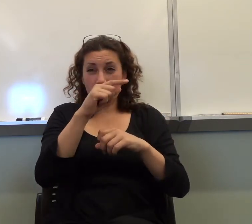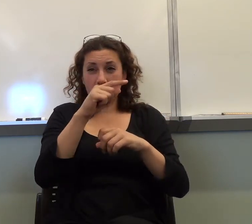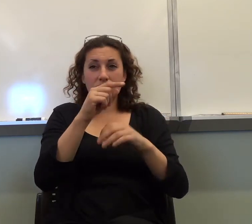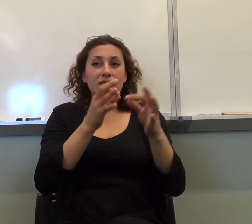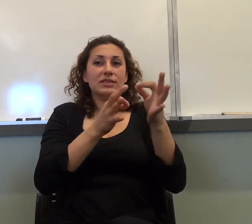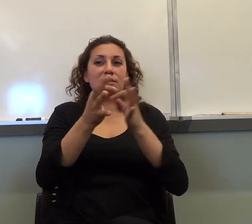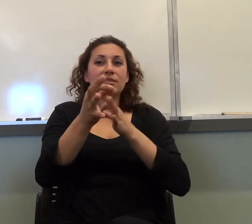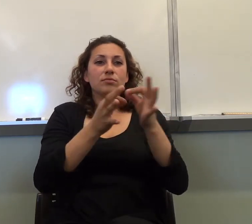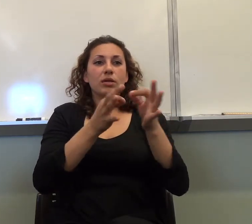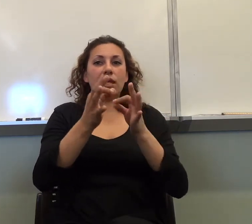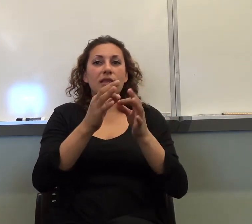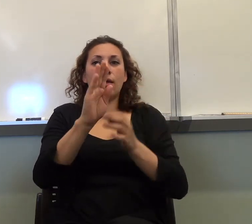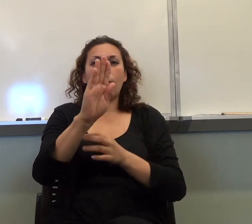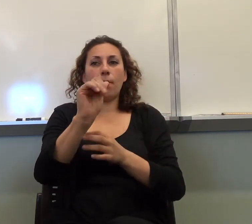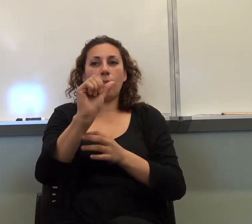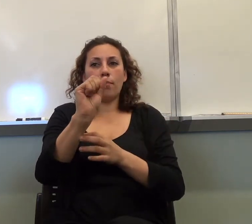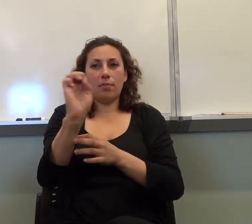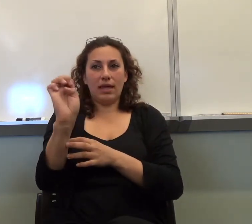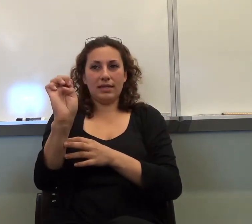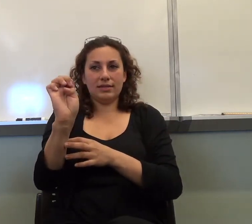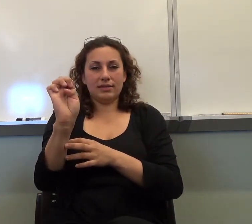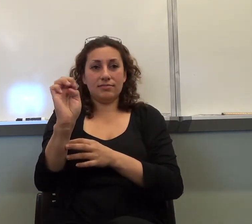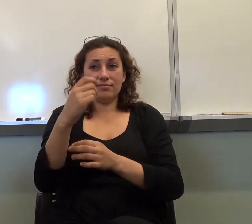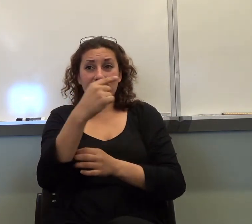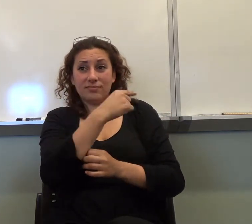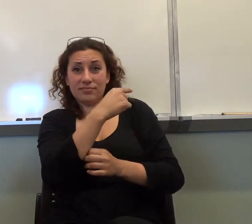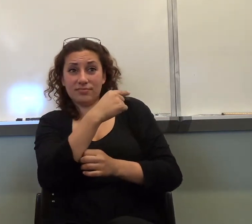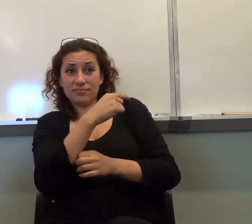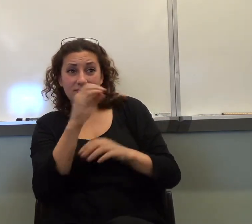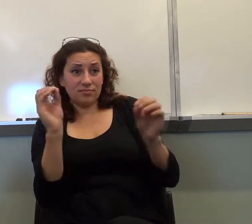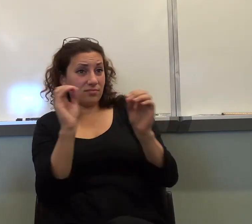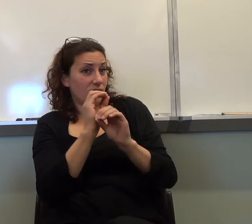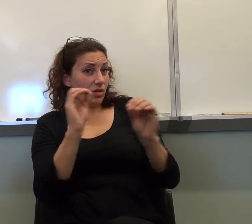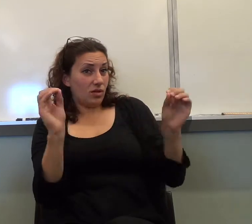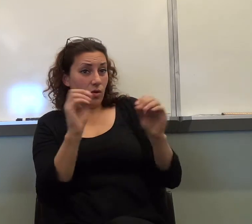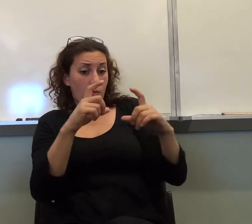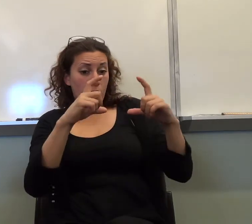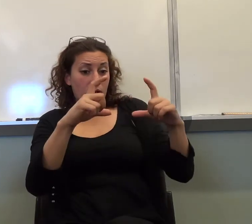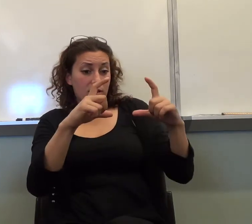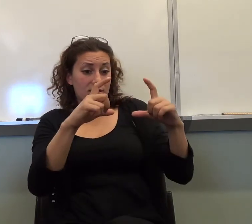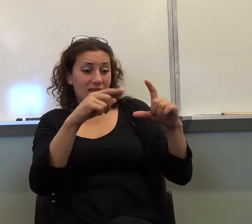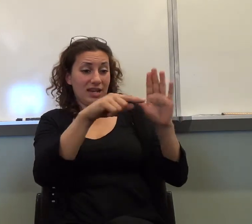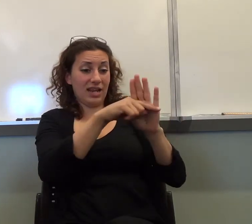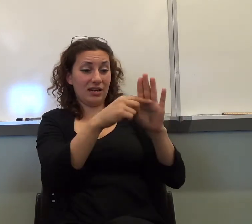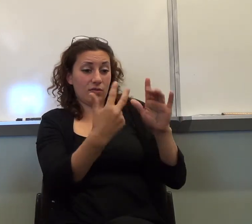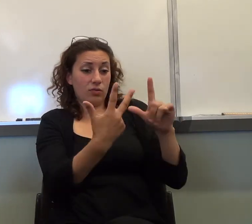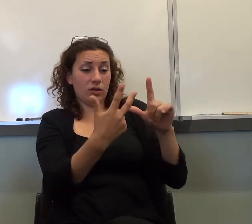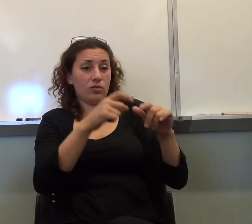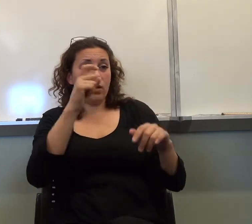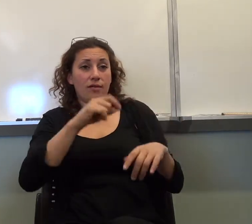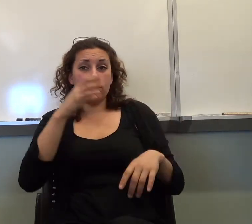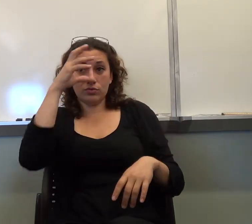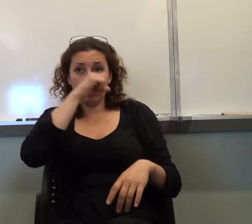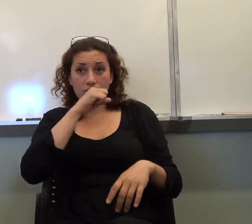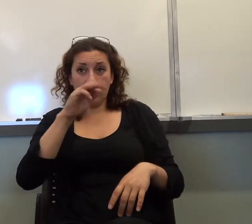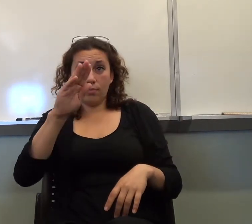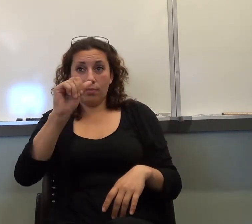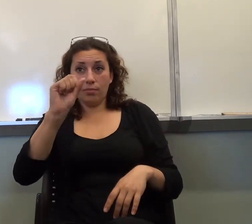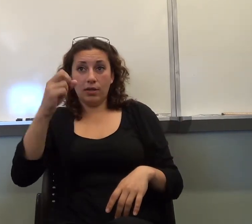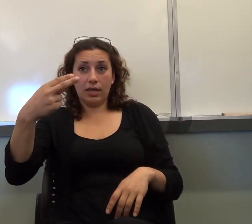base. And since there are no parentheses around the -3, you have to assume that the base is only